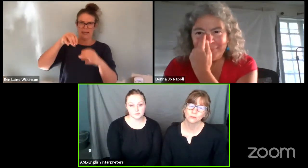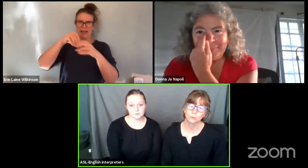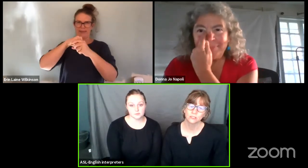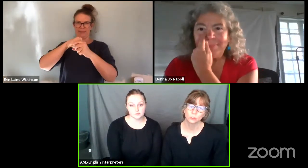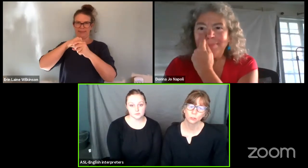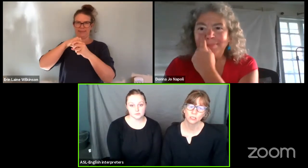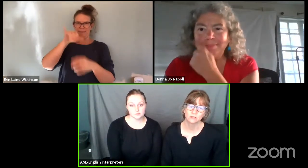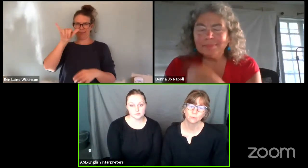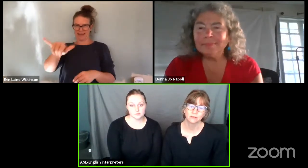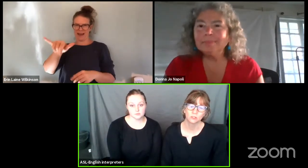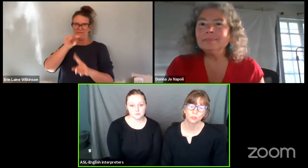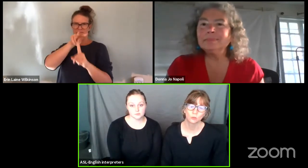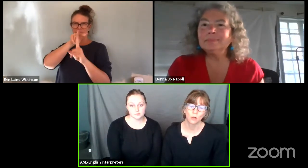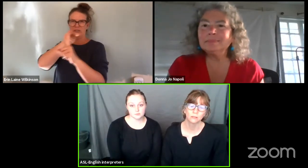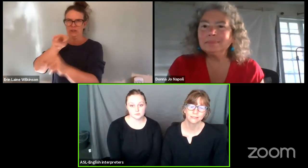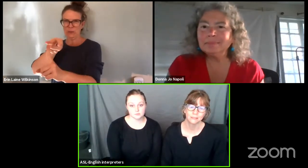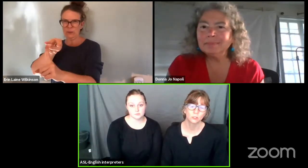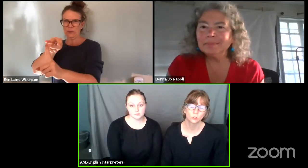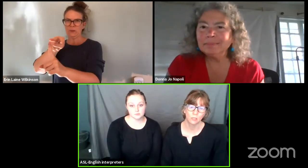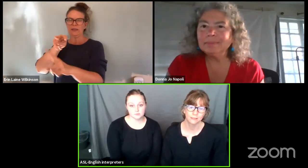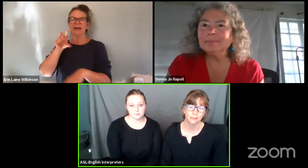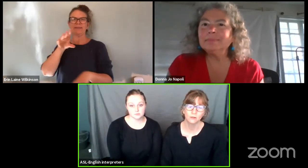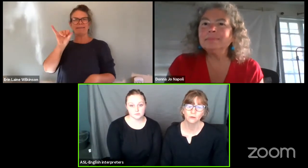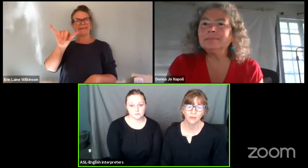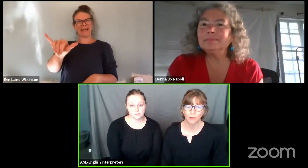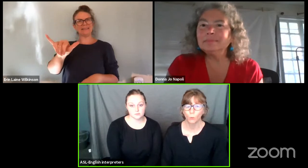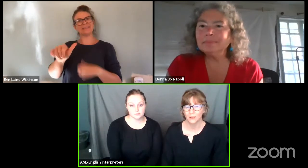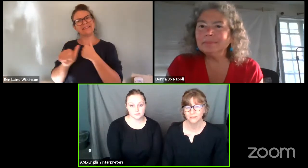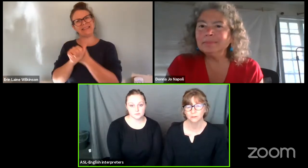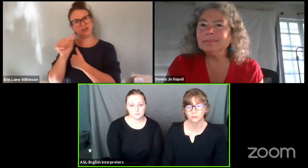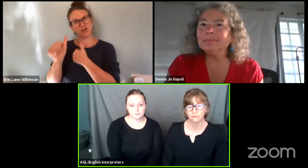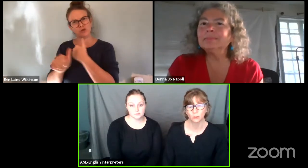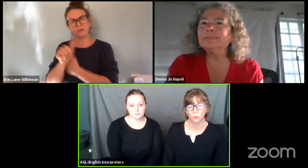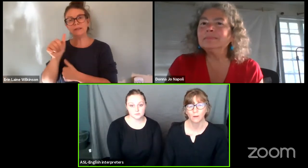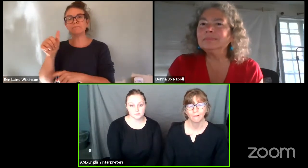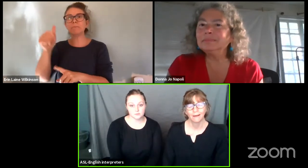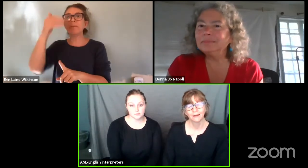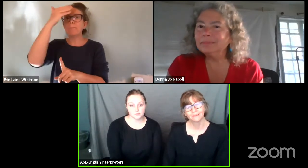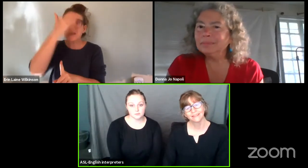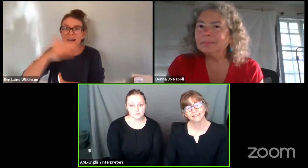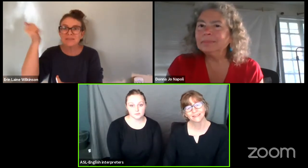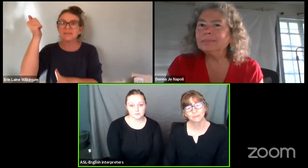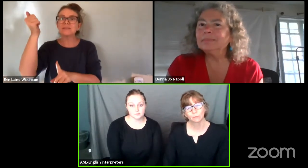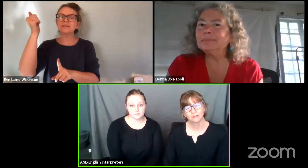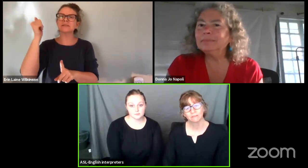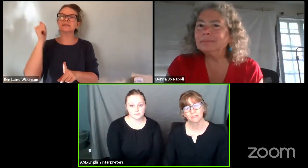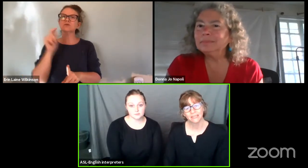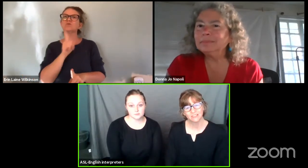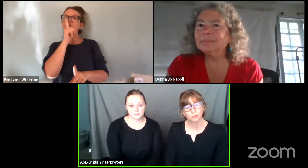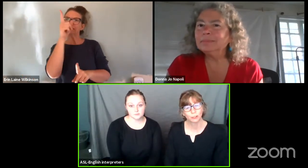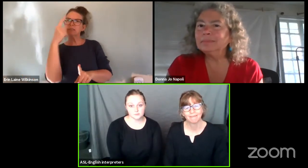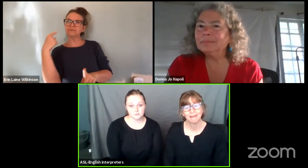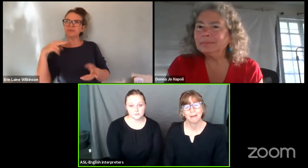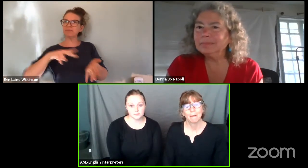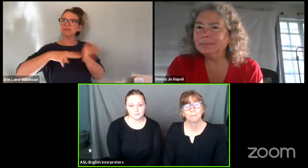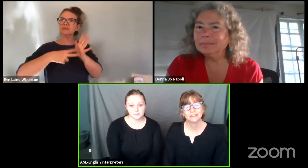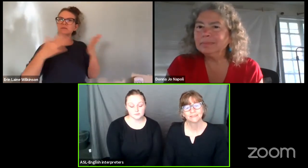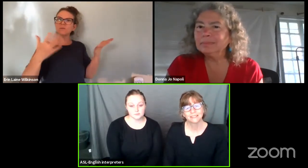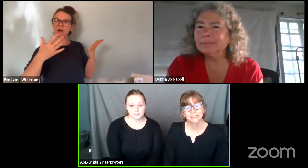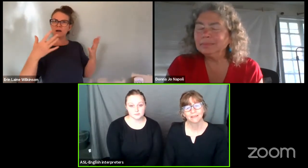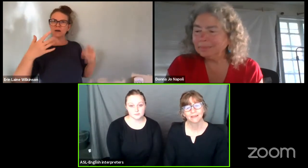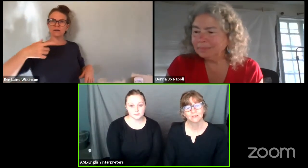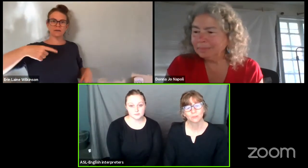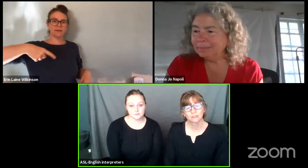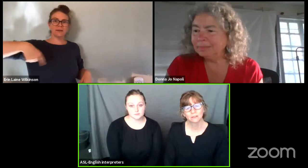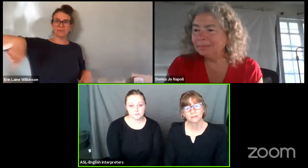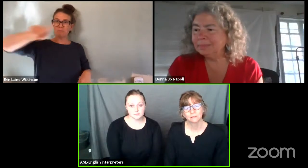sign language research has been strongly centralized under that Western view. And I think that's a bit of a danger The reason